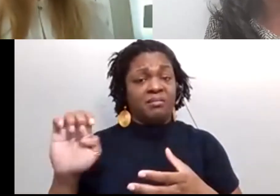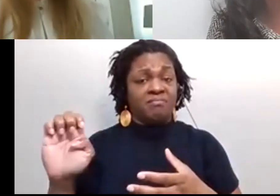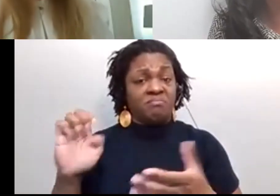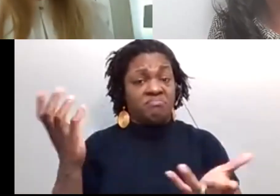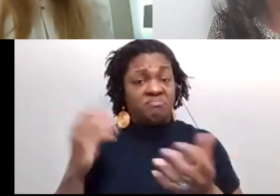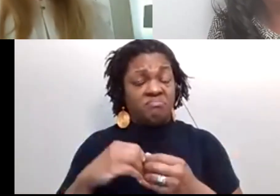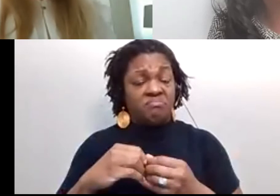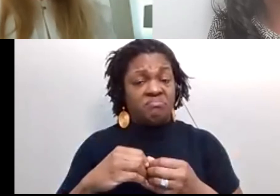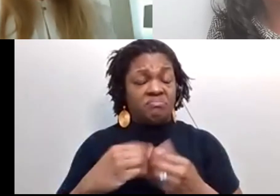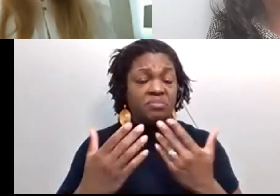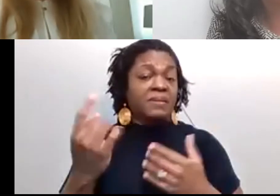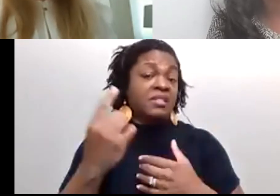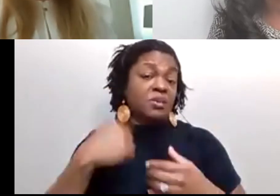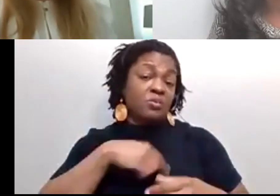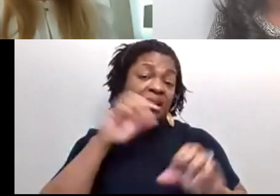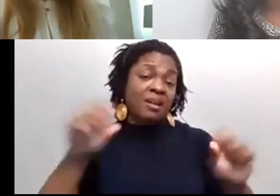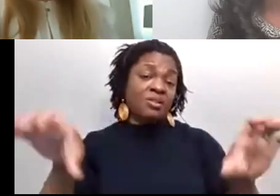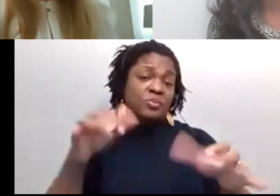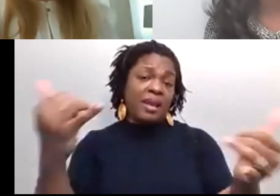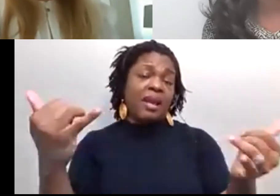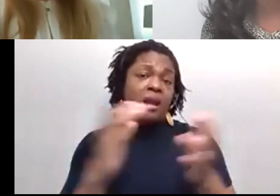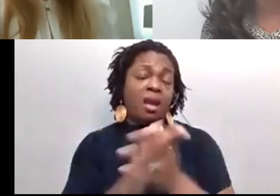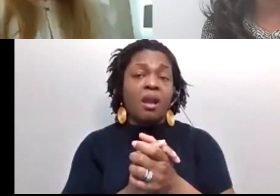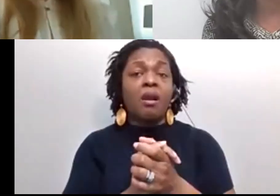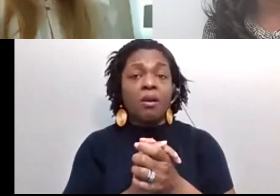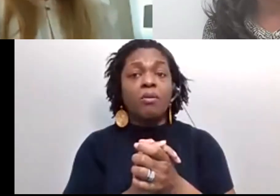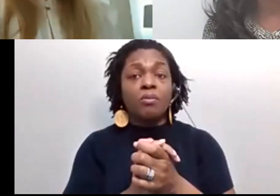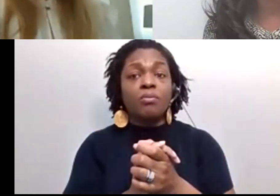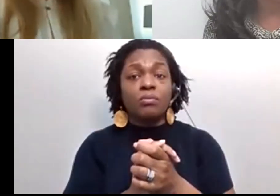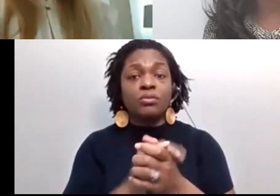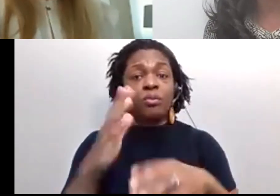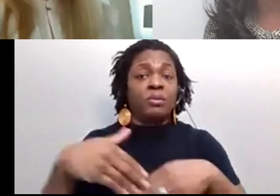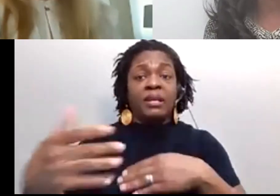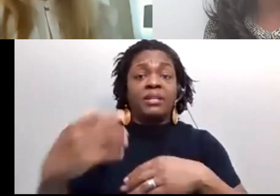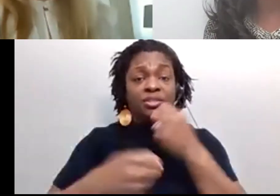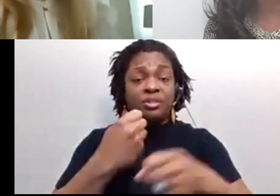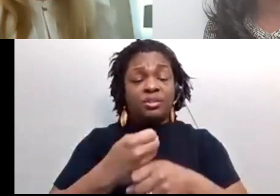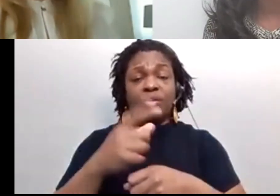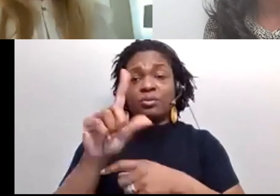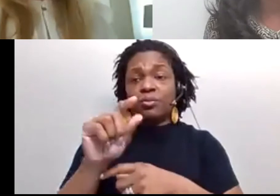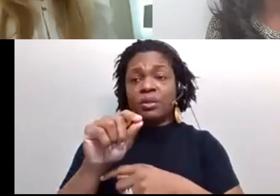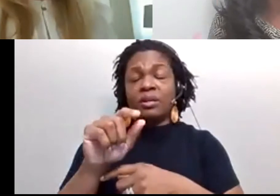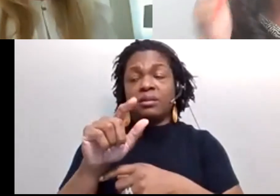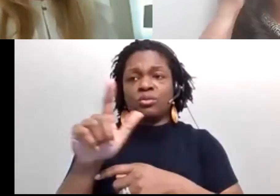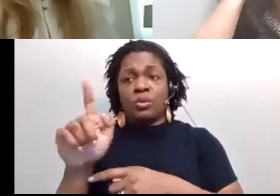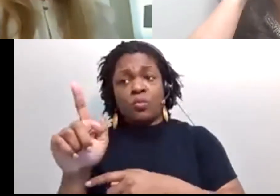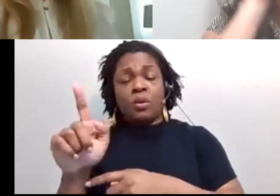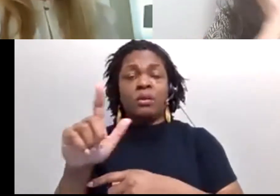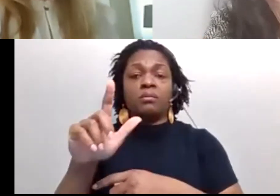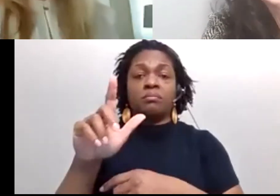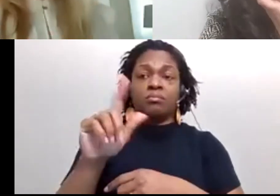That might be something we could do now to where then the next year in 2021 and 2022, we can